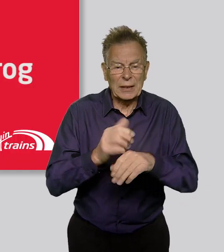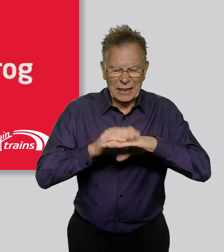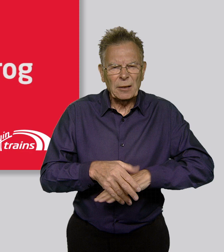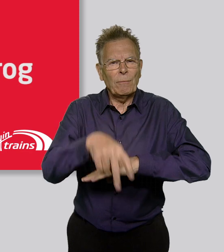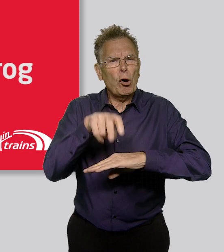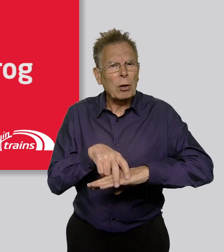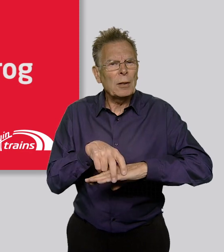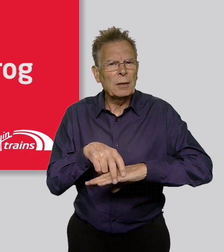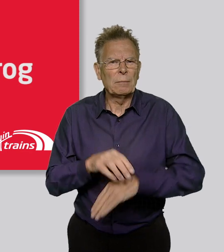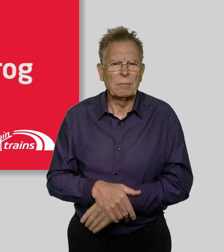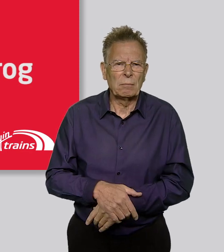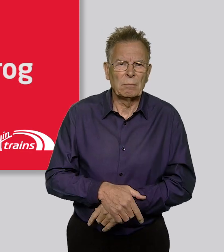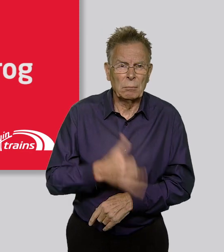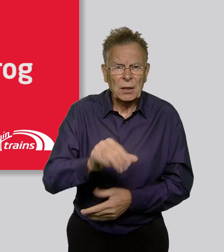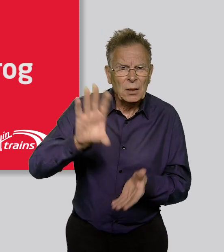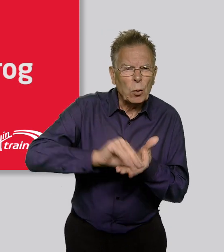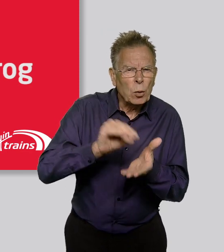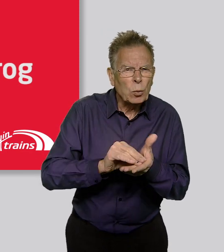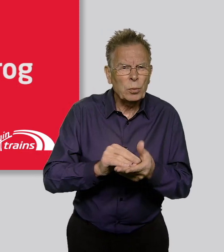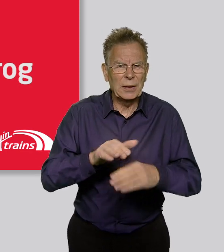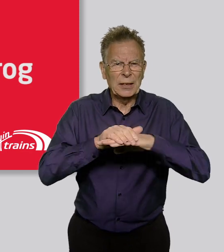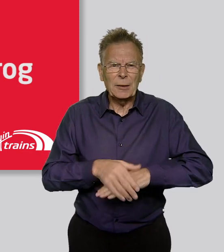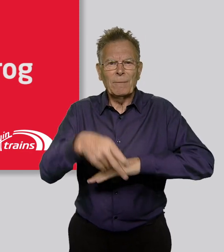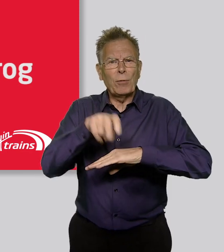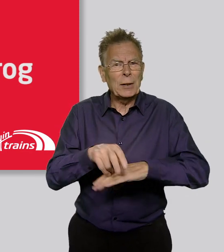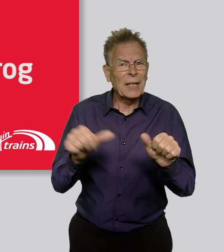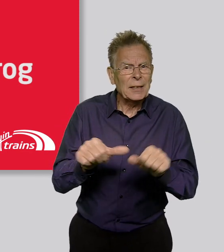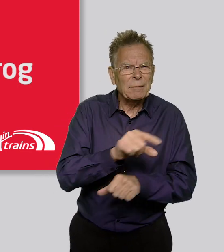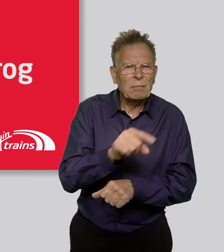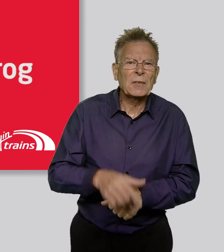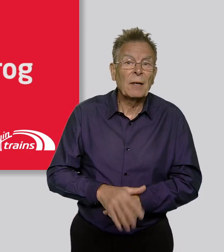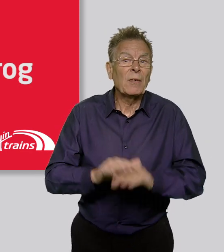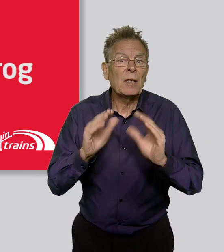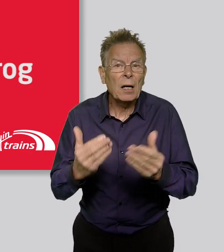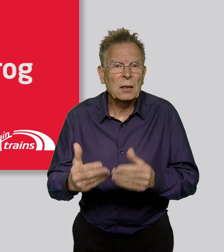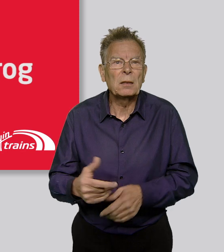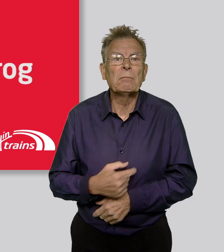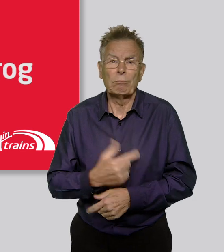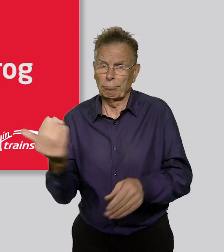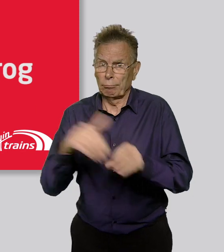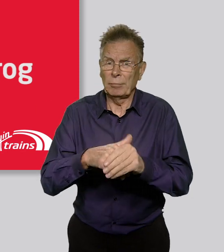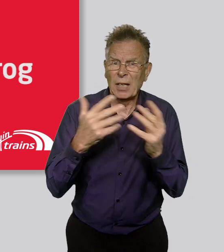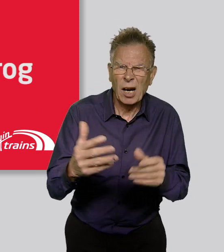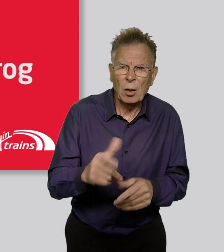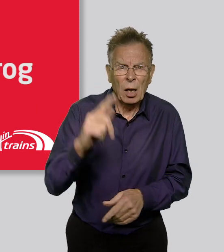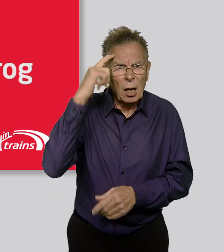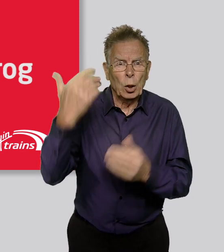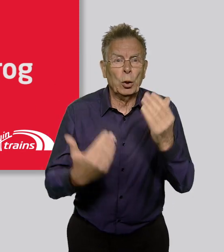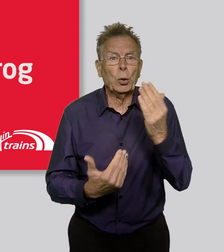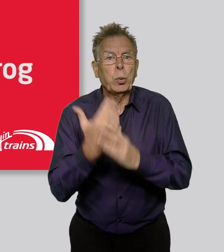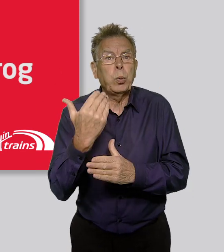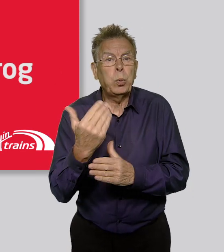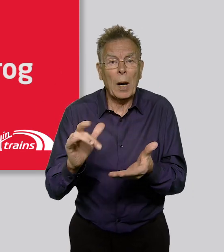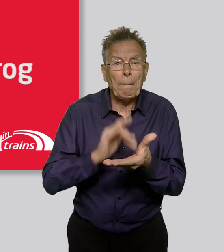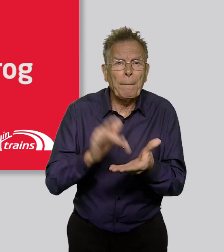Introducing SeatFrog. Have you downloaded SeatFrog yet? If not, hop to it. The innovative new